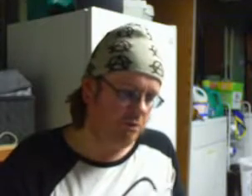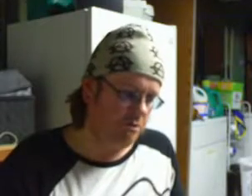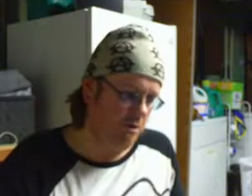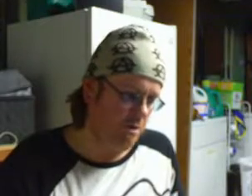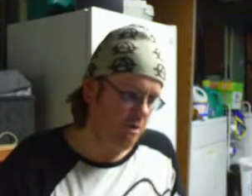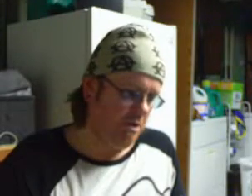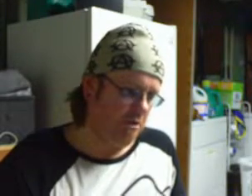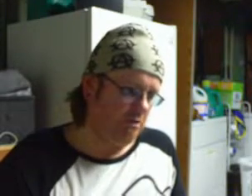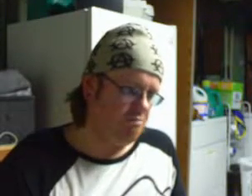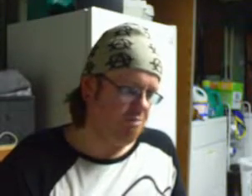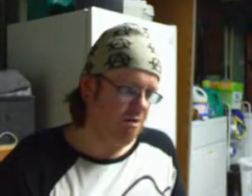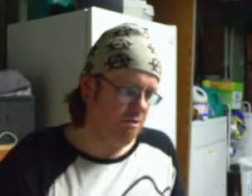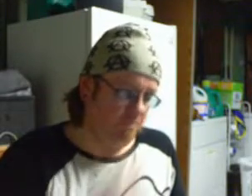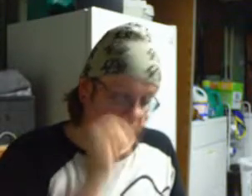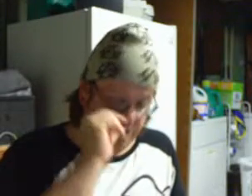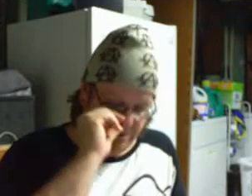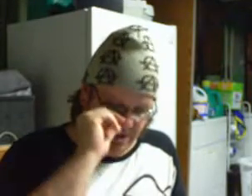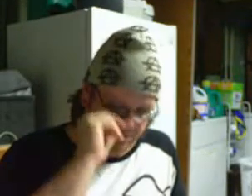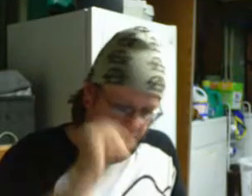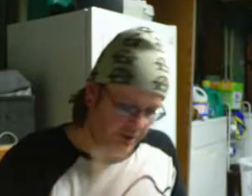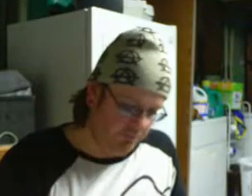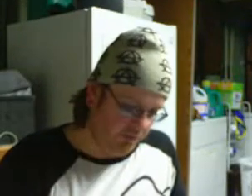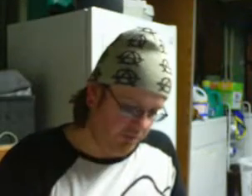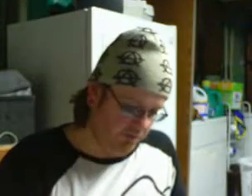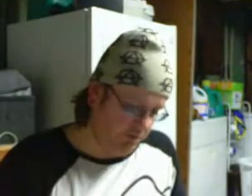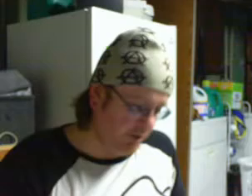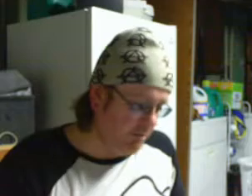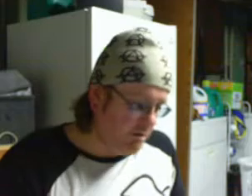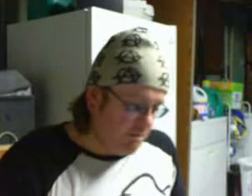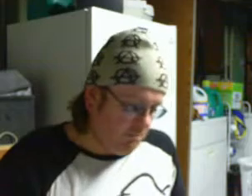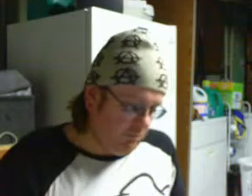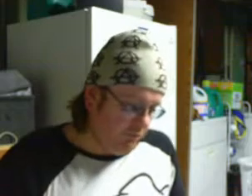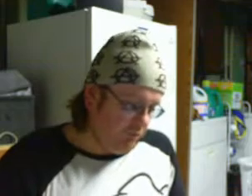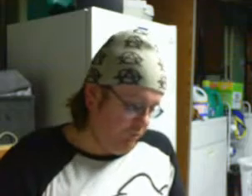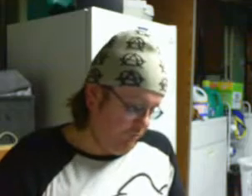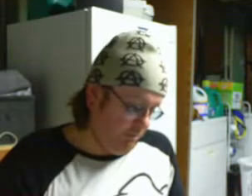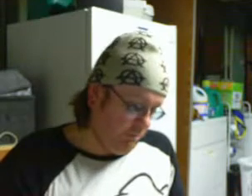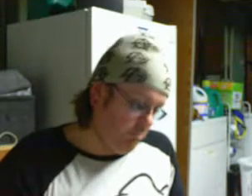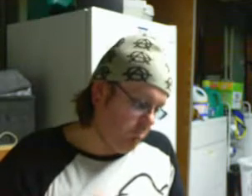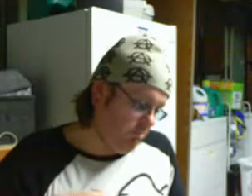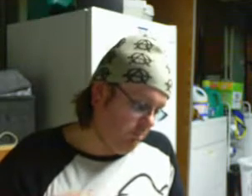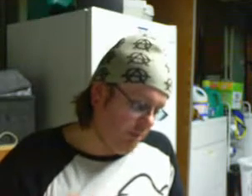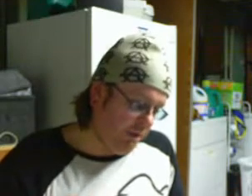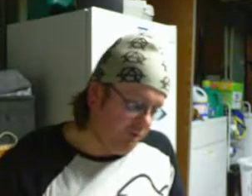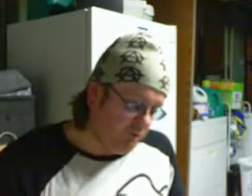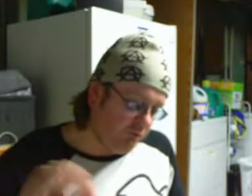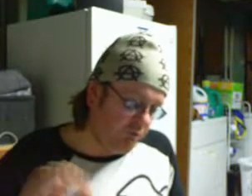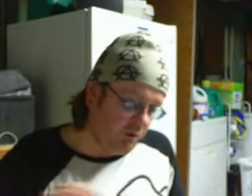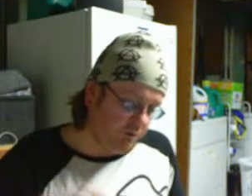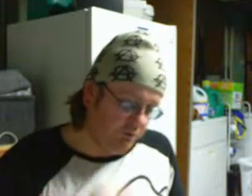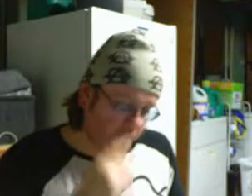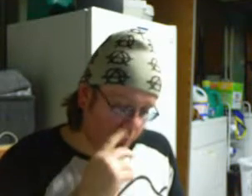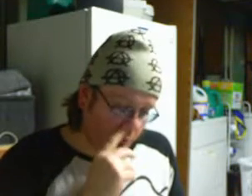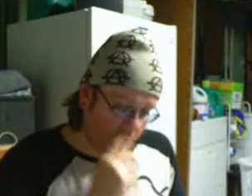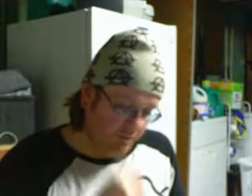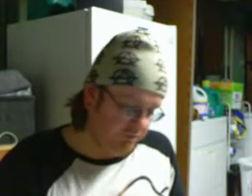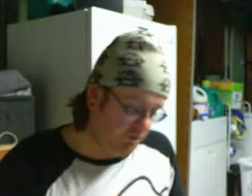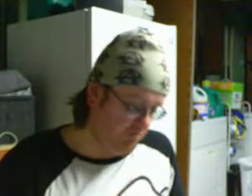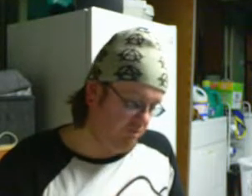on to where David actually named Solomon king. But this is Adonijah talking to Bathsheba,